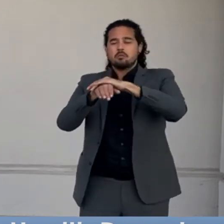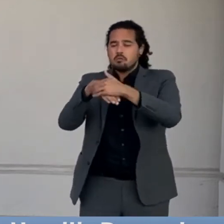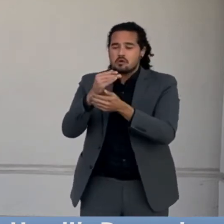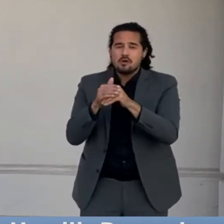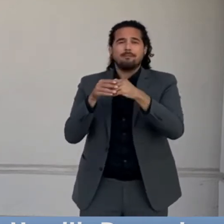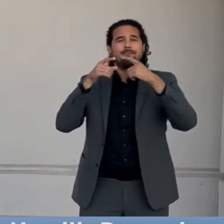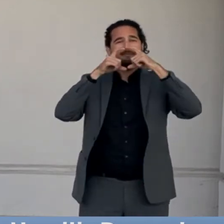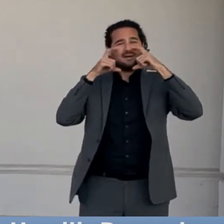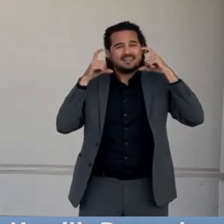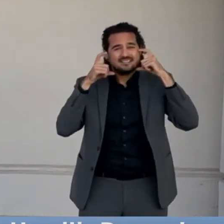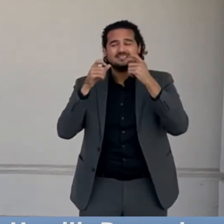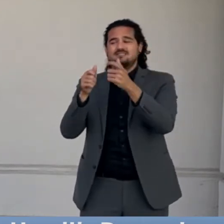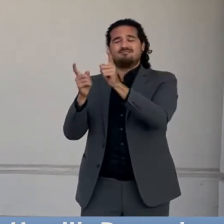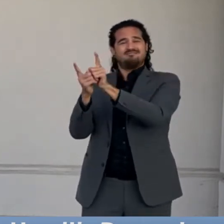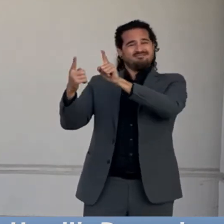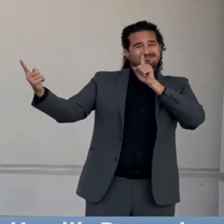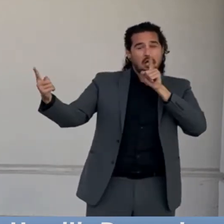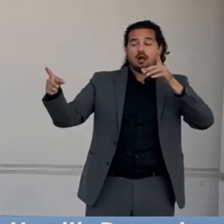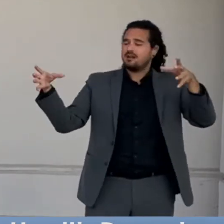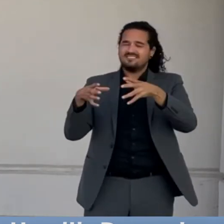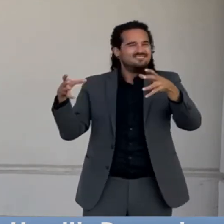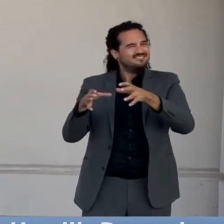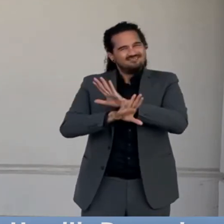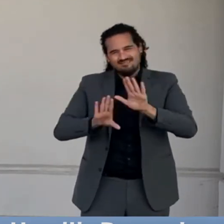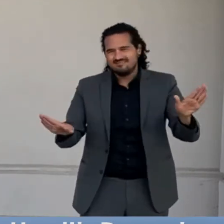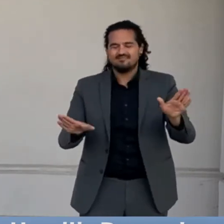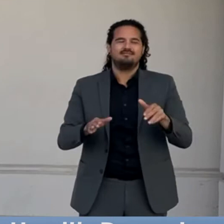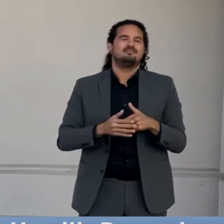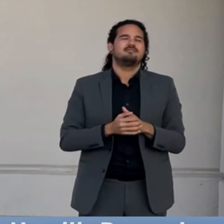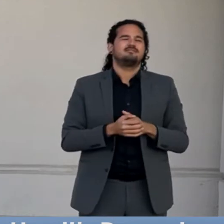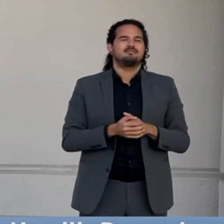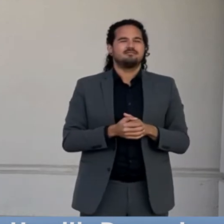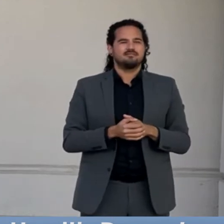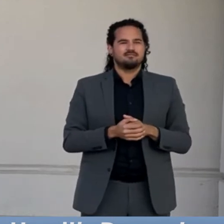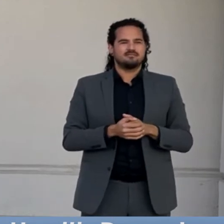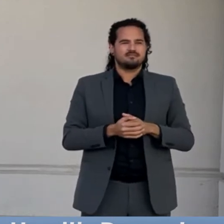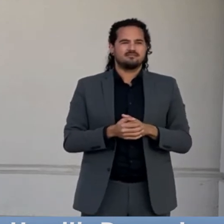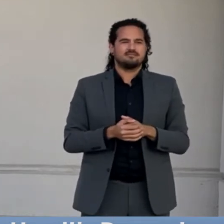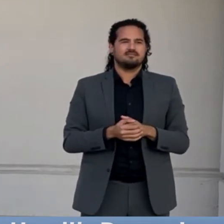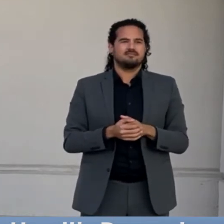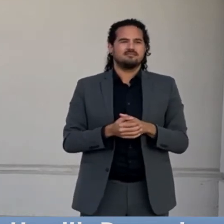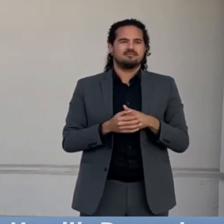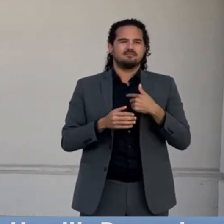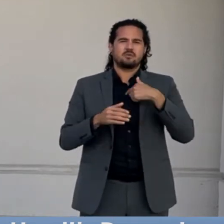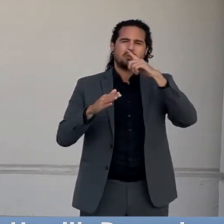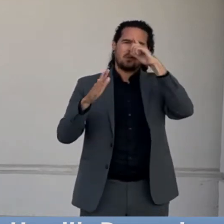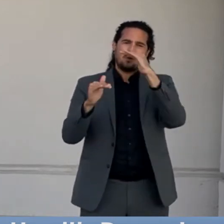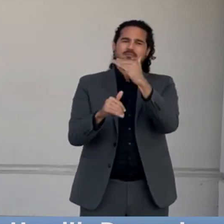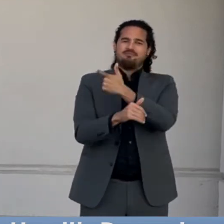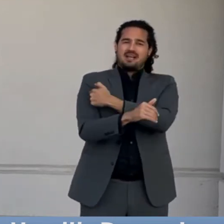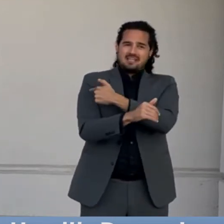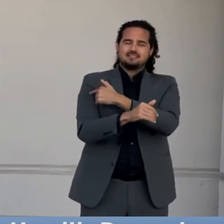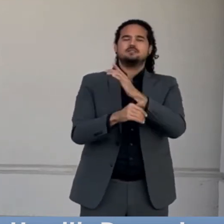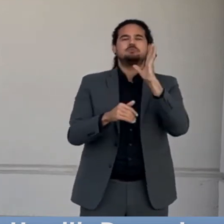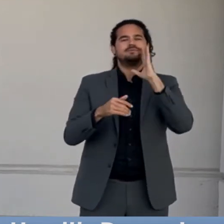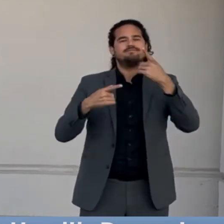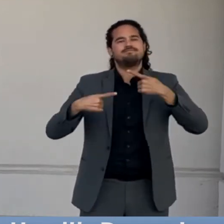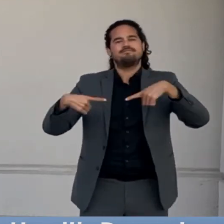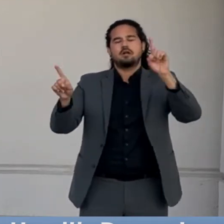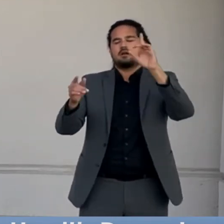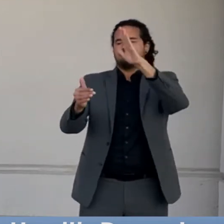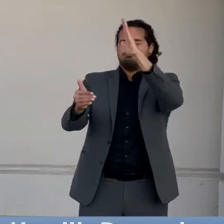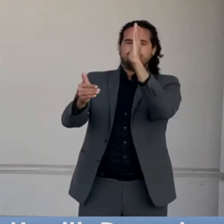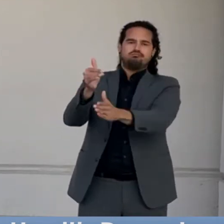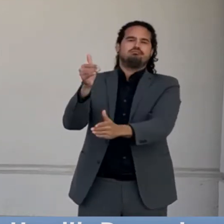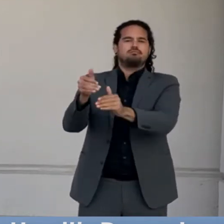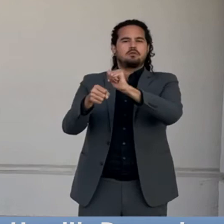We are hoping that these vaccines will eventually spell the end of this pandemic, Let's all stay safe, however, and